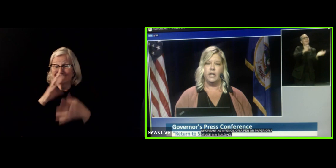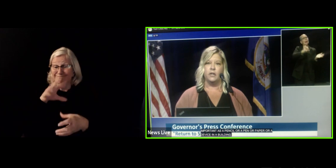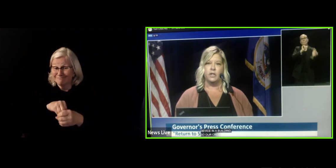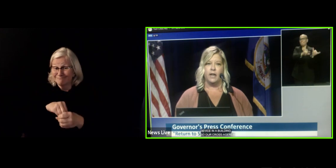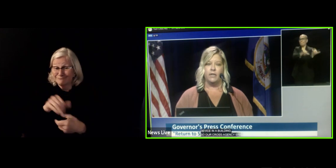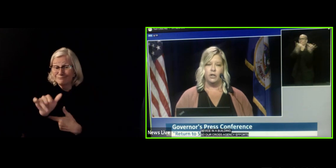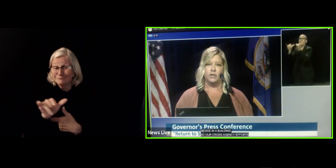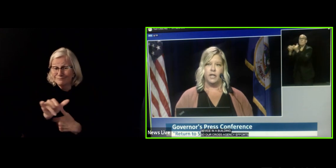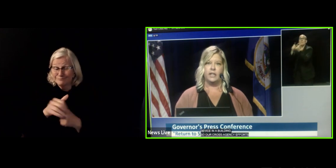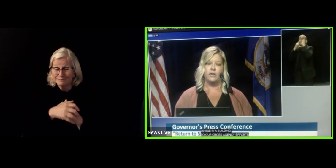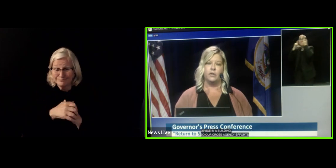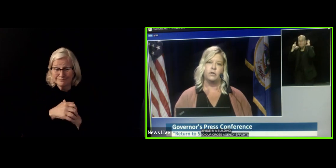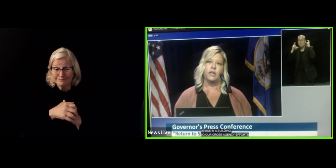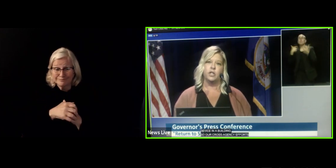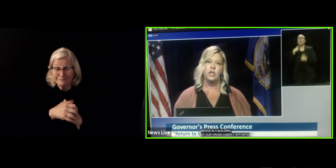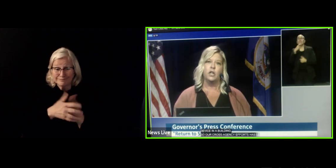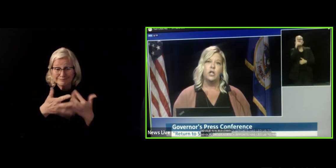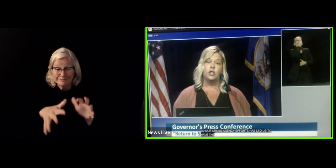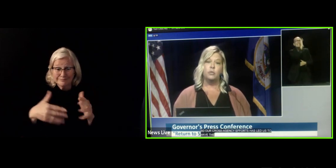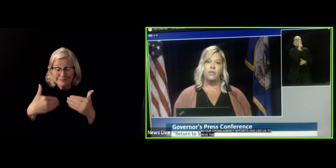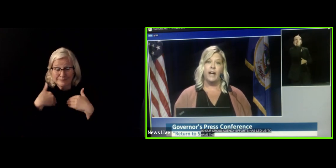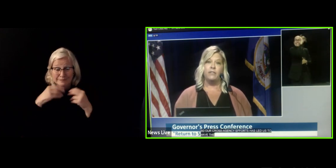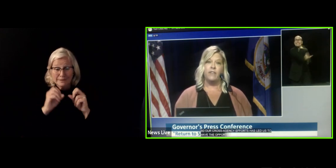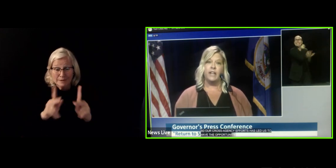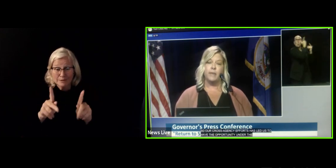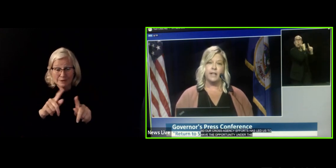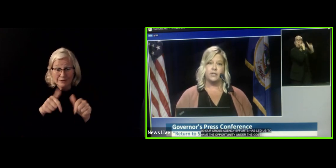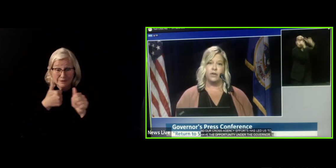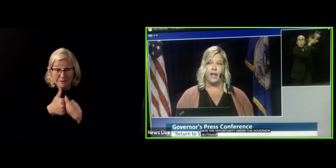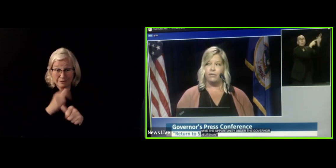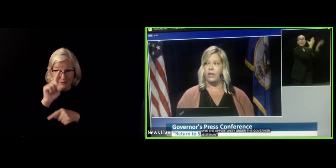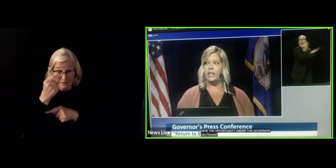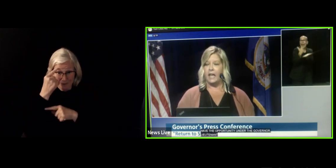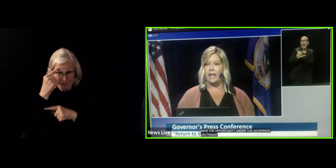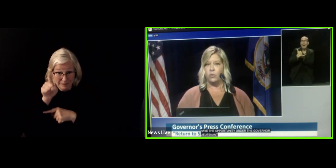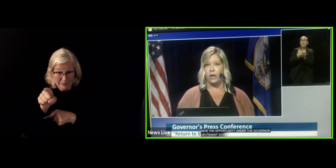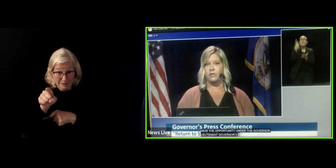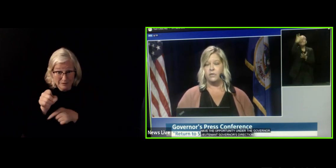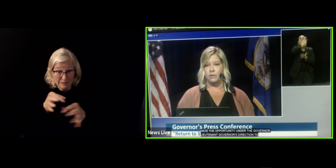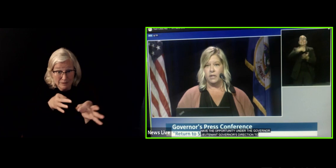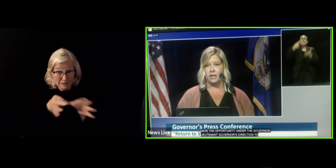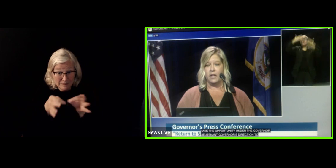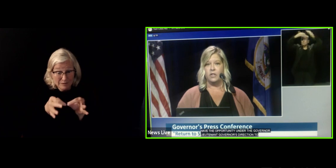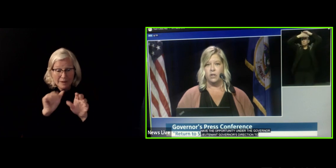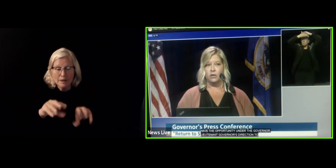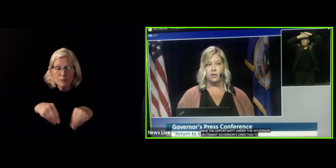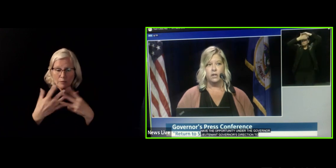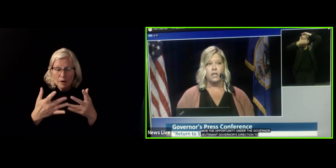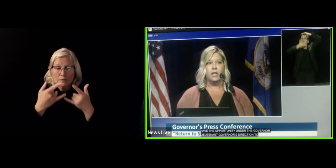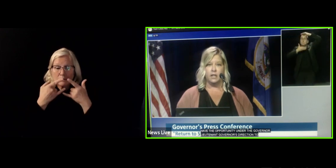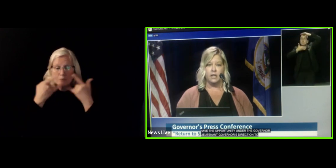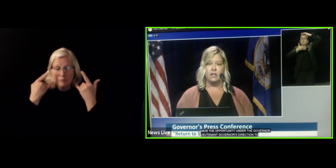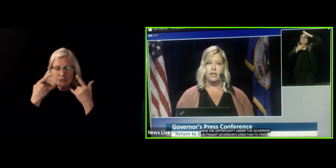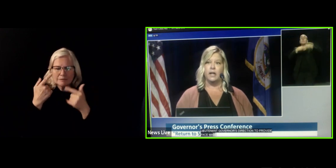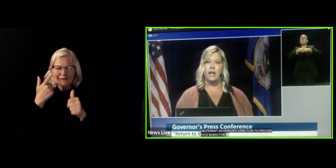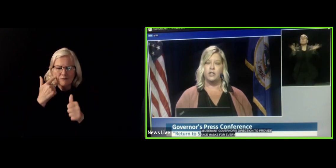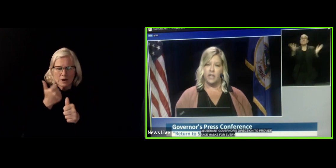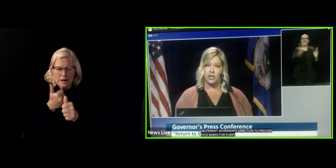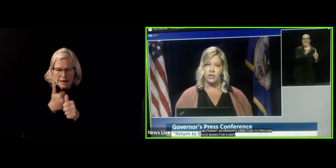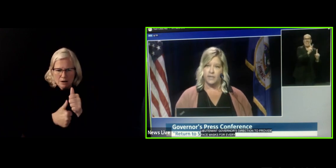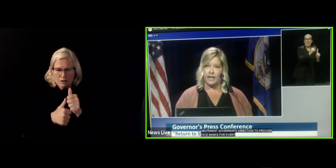opportunity under the governor and lieutenant governor's direction to provide face masks for every K-12 student and adult in